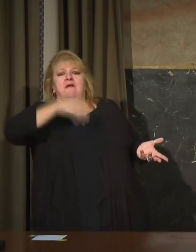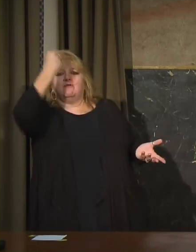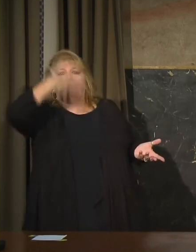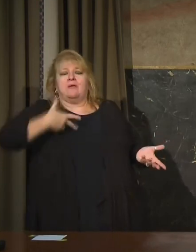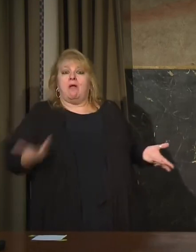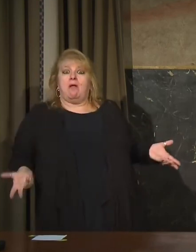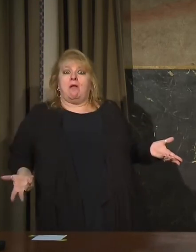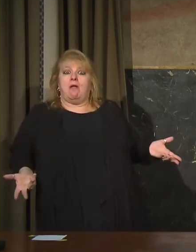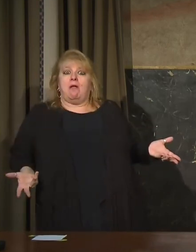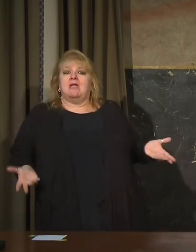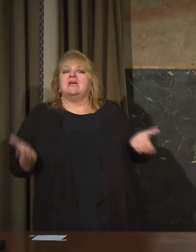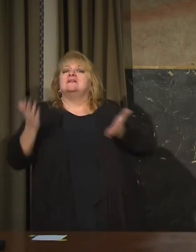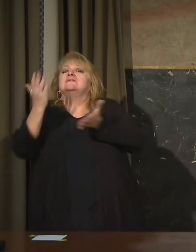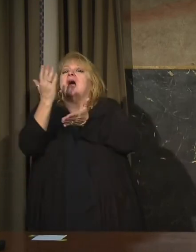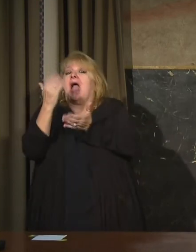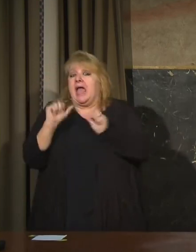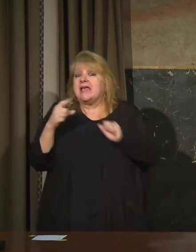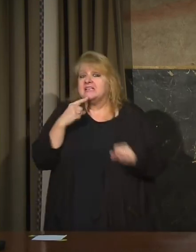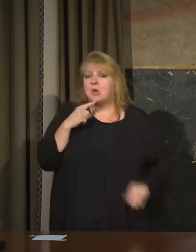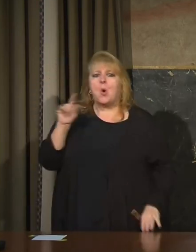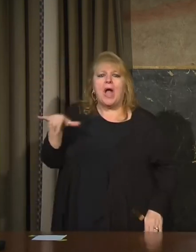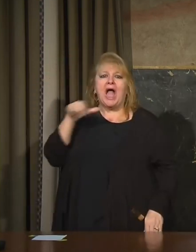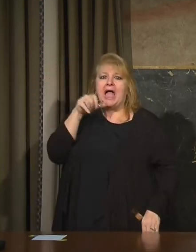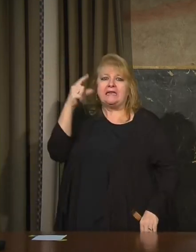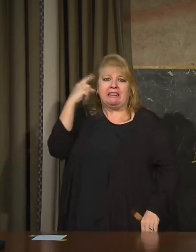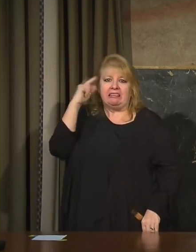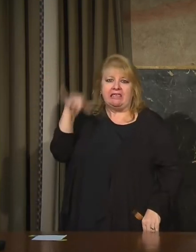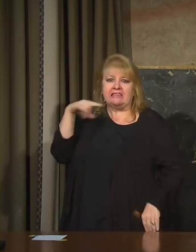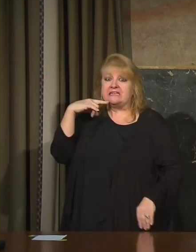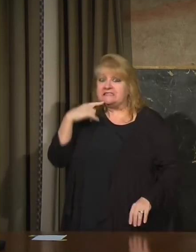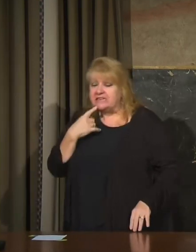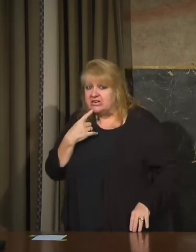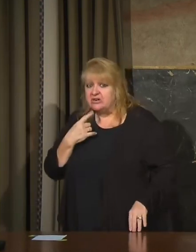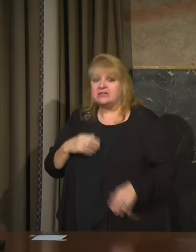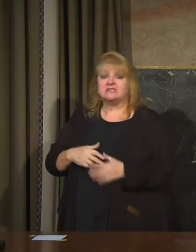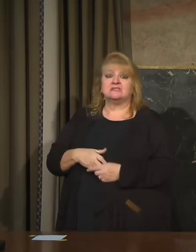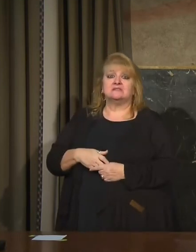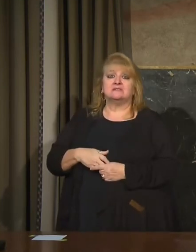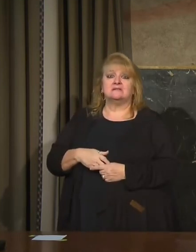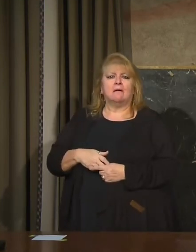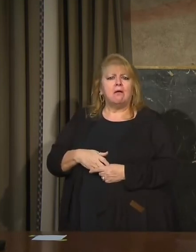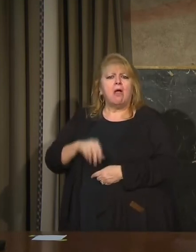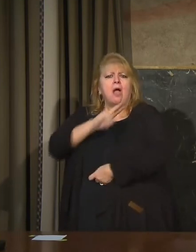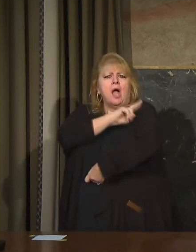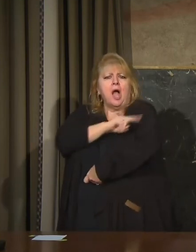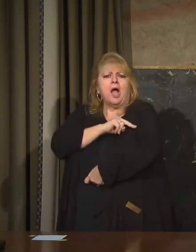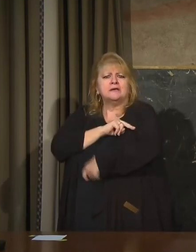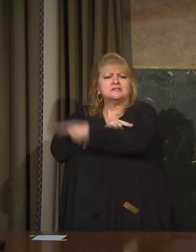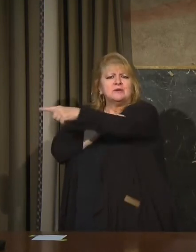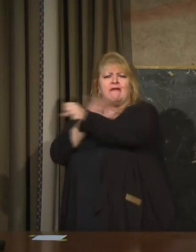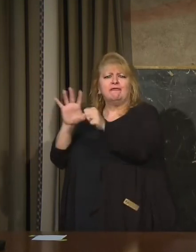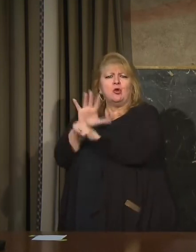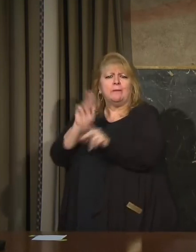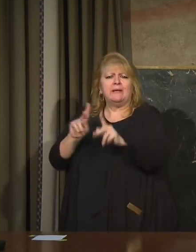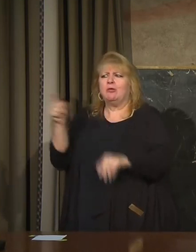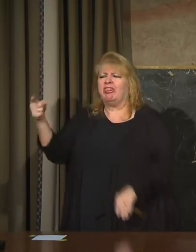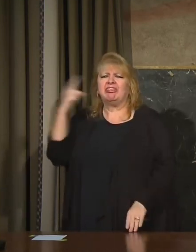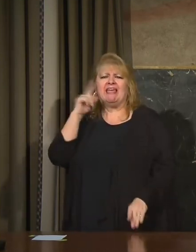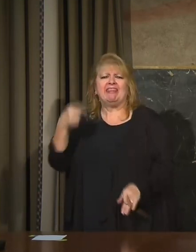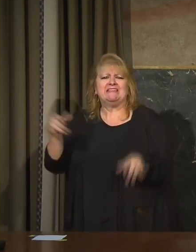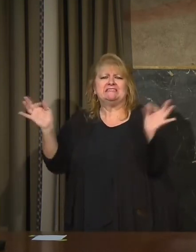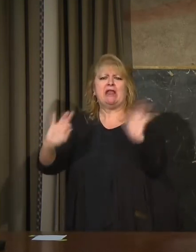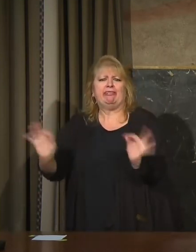They may say, I didn't believe it was that serious. The hospital is full of people who didn't believe it was that